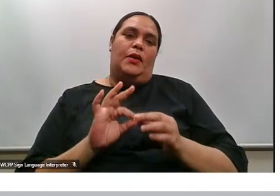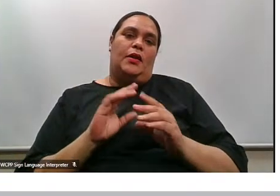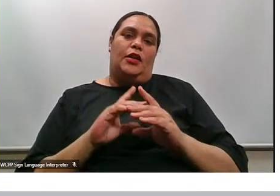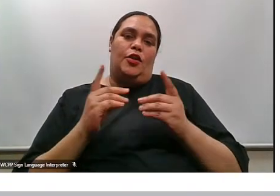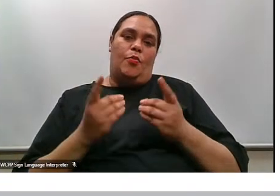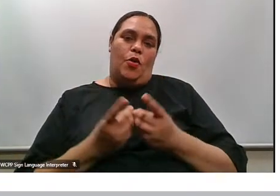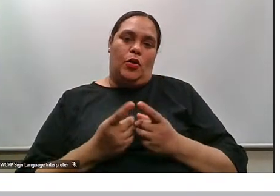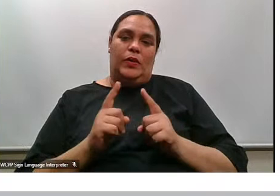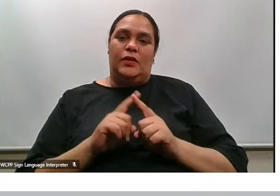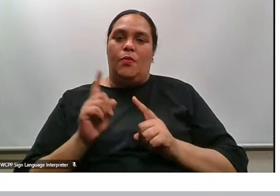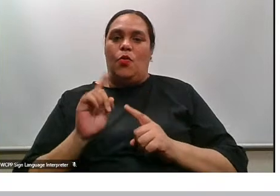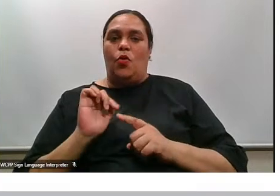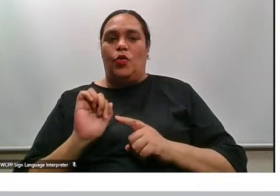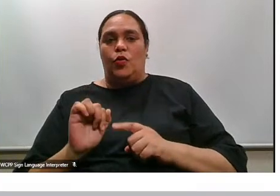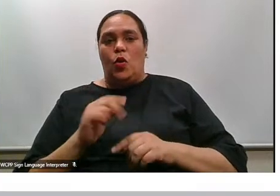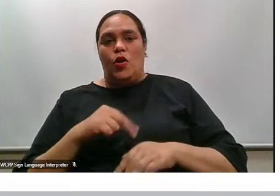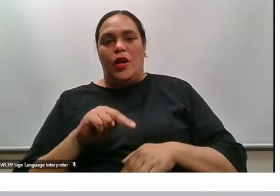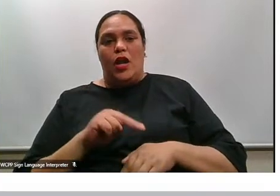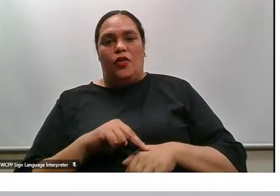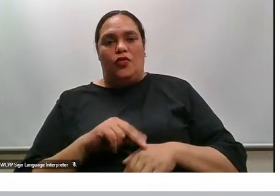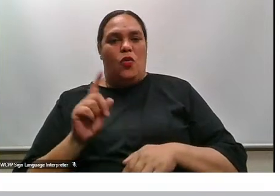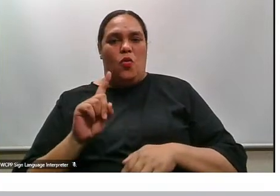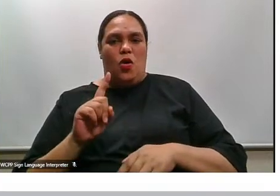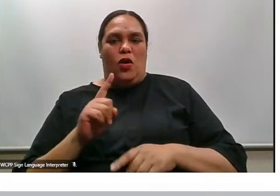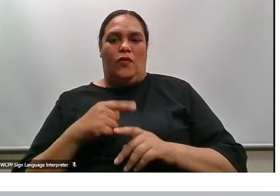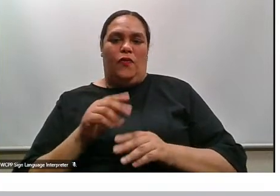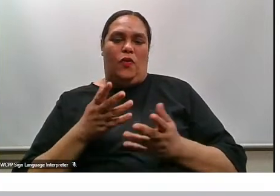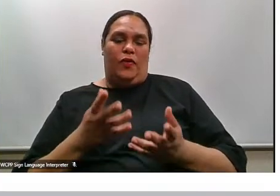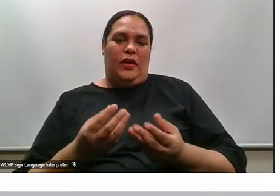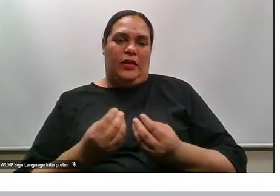and what would be the nature of those